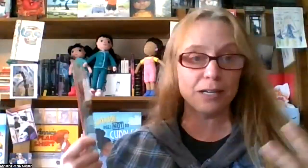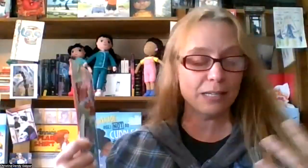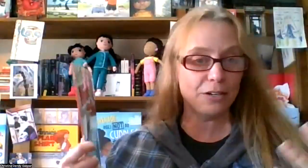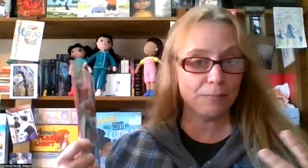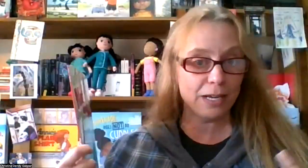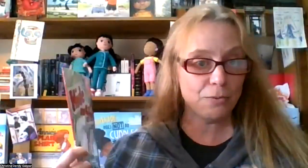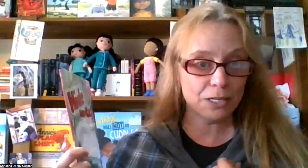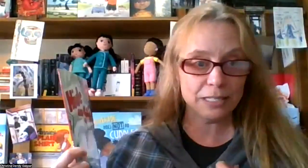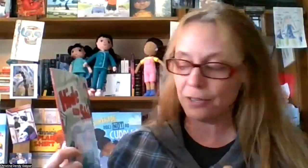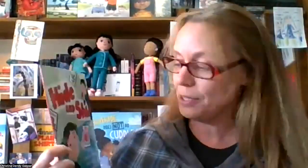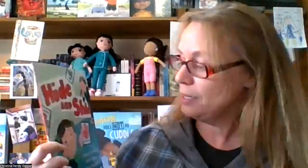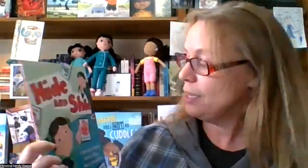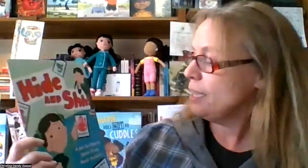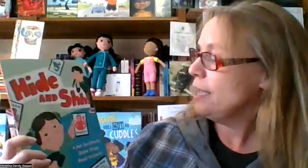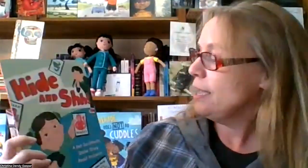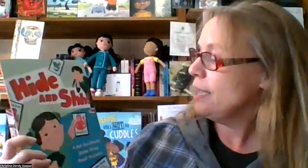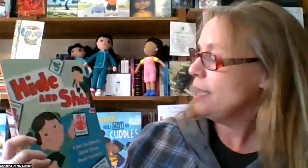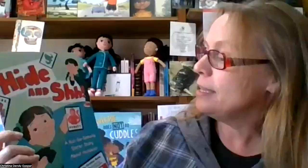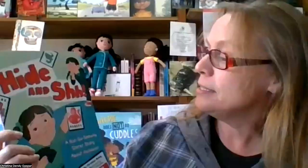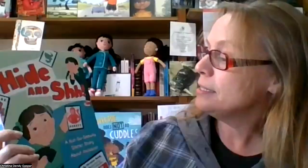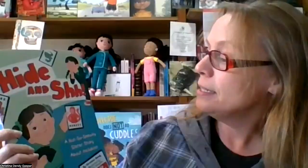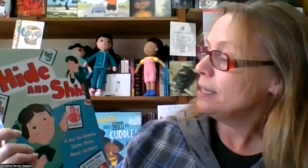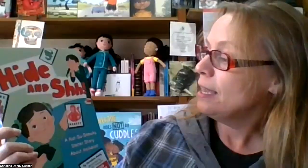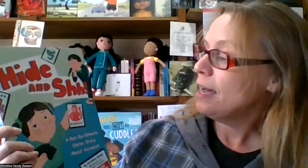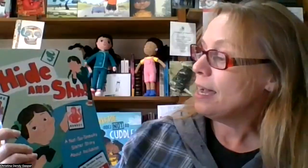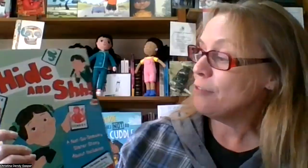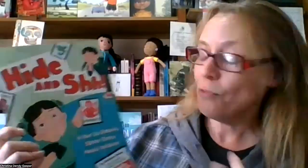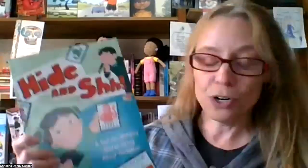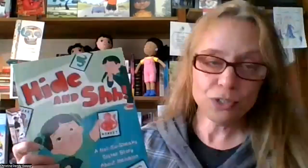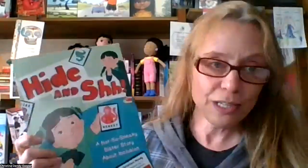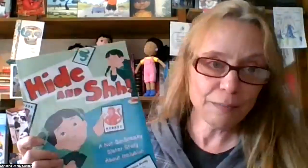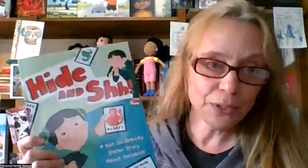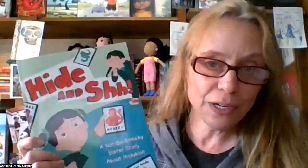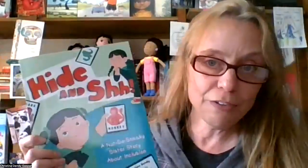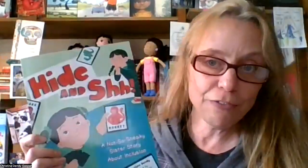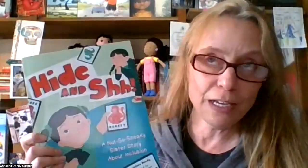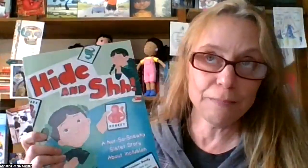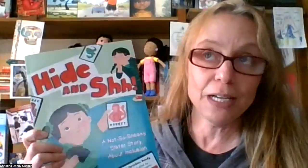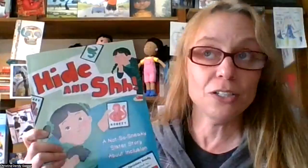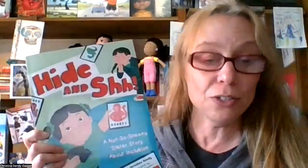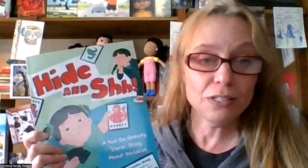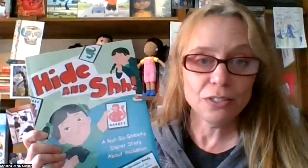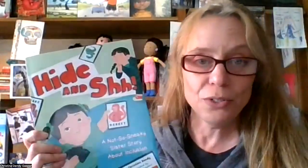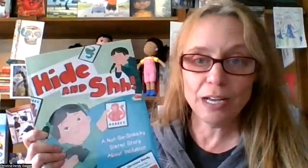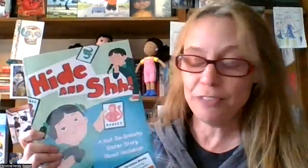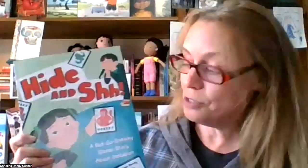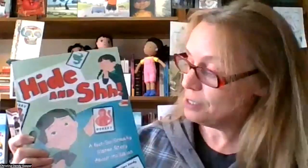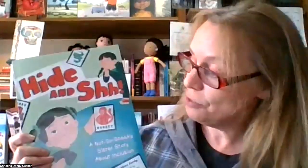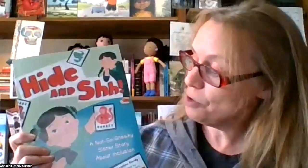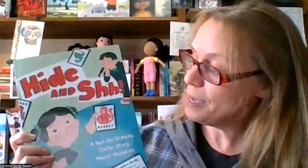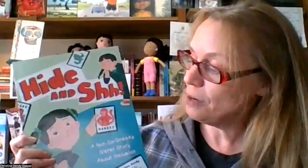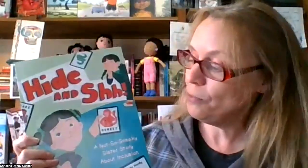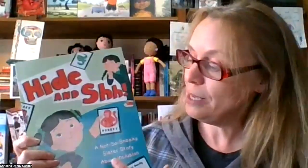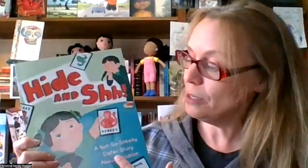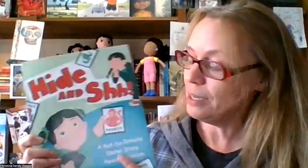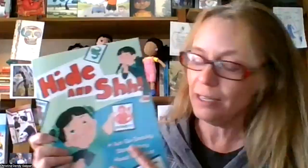building blocks in her body work together. And I've worked with a number of adults who have Down